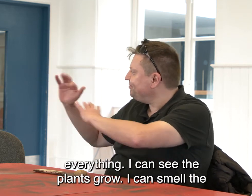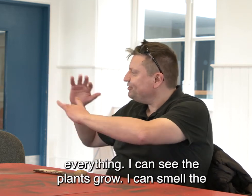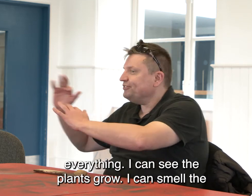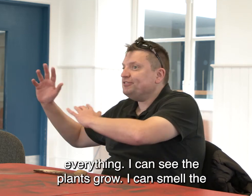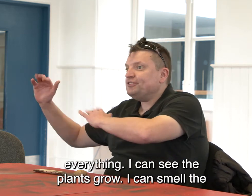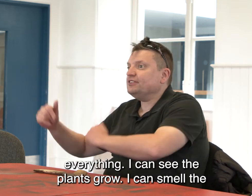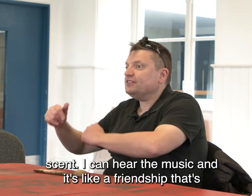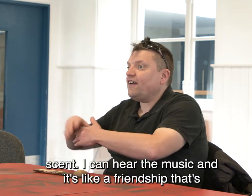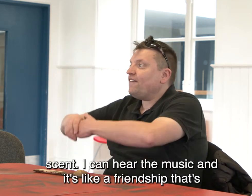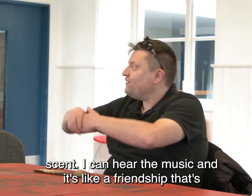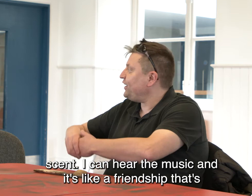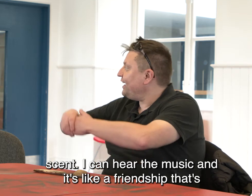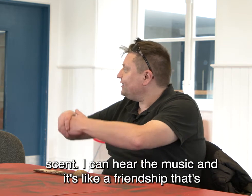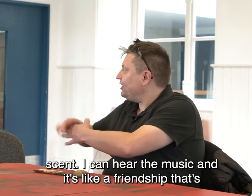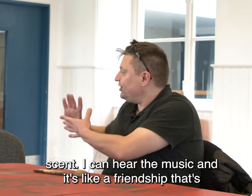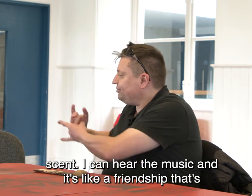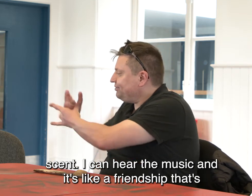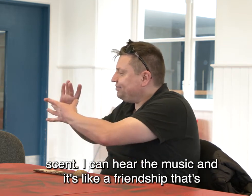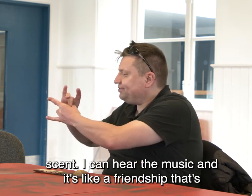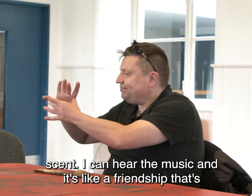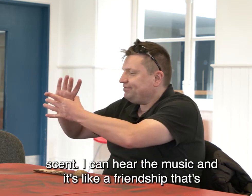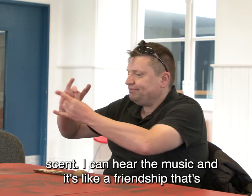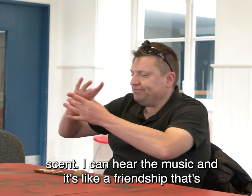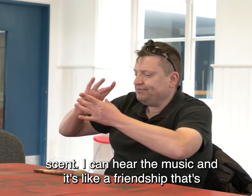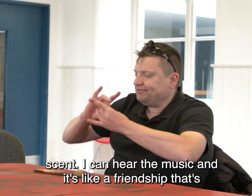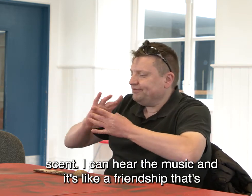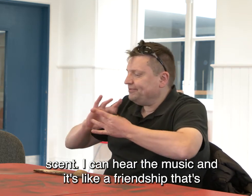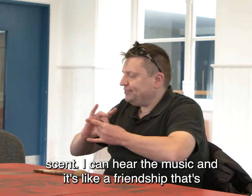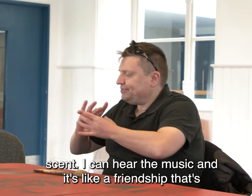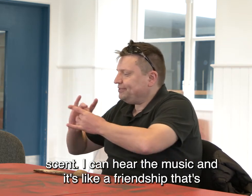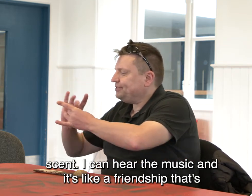the scent, I can hear the music, and it's like a friendship that's interconnected.